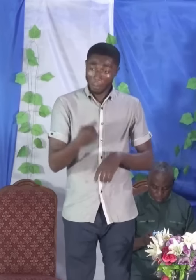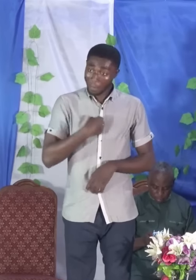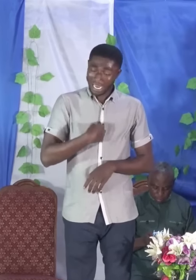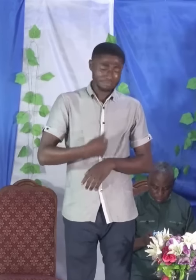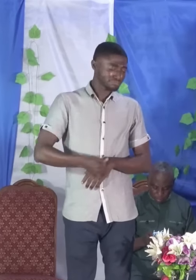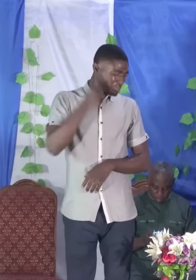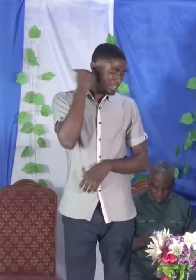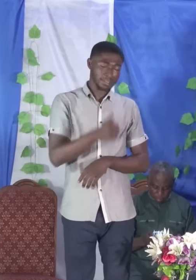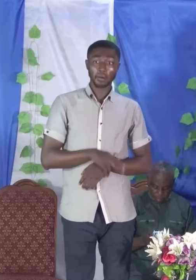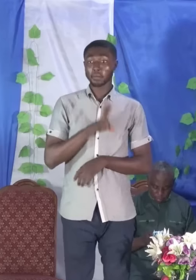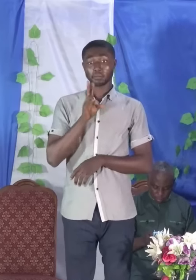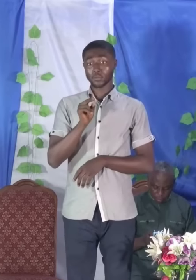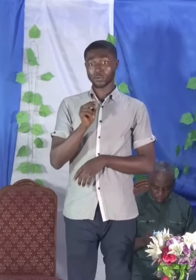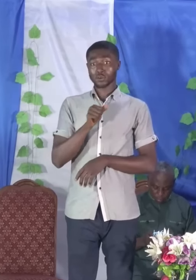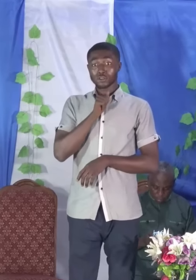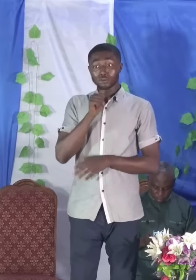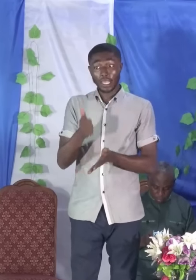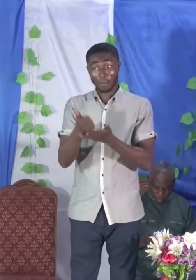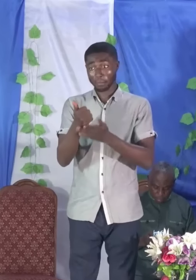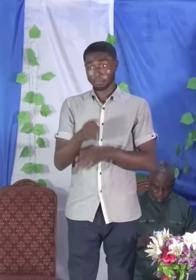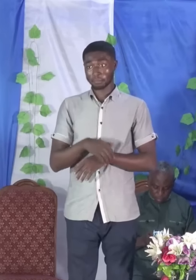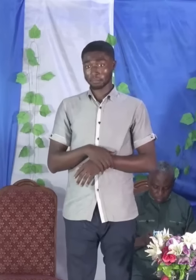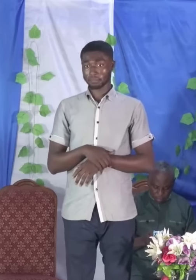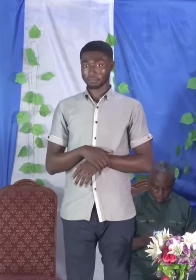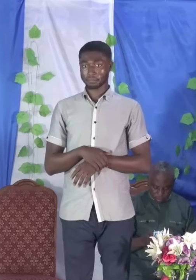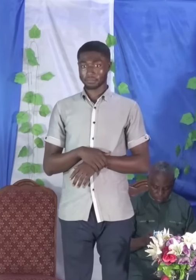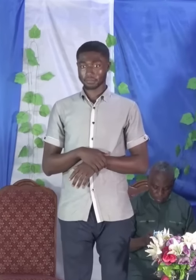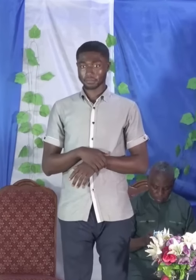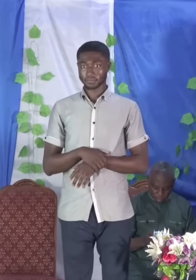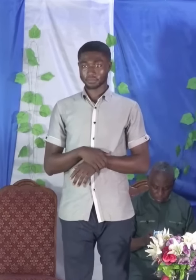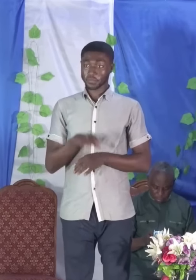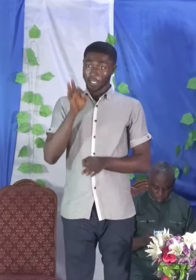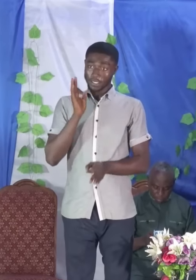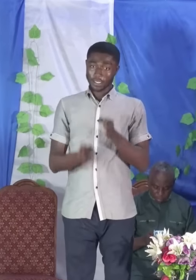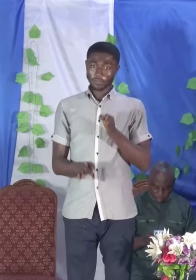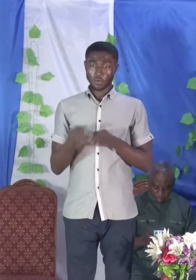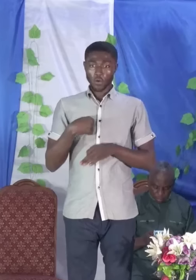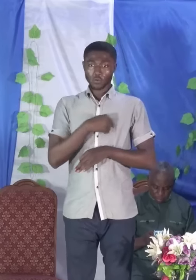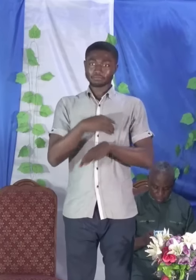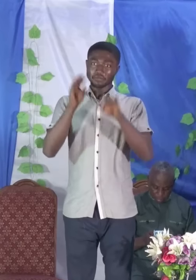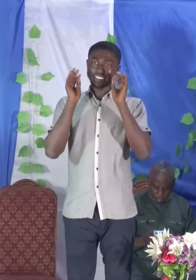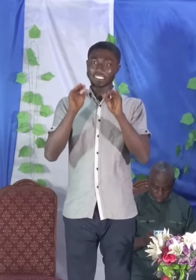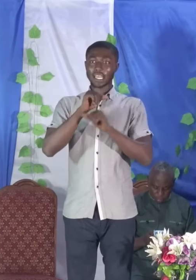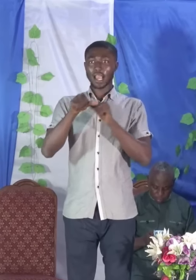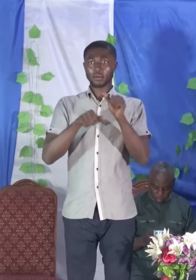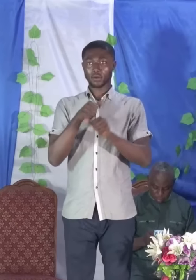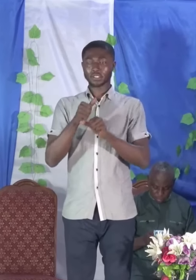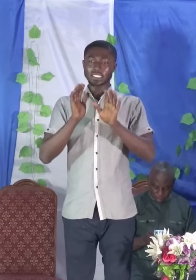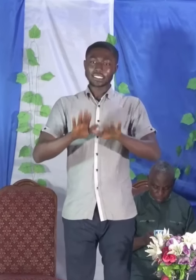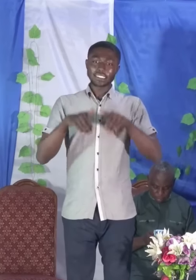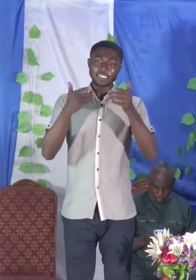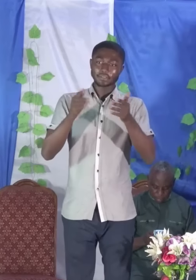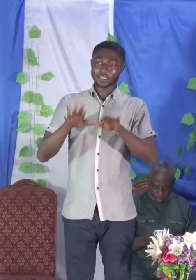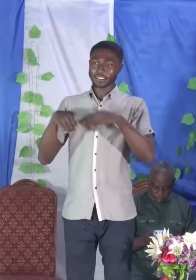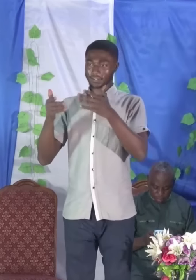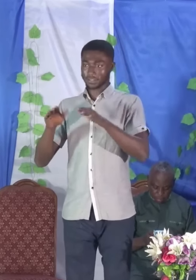oda bu ba otia me me se sa ya kyerɛ kyerɛ ɔma ho adesua ewi